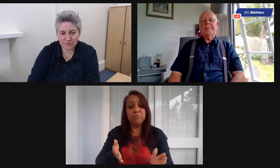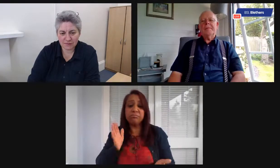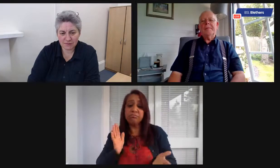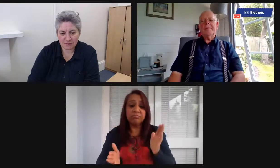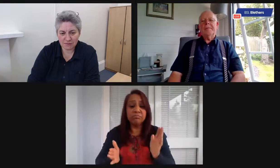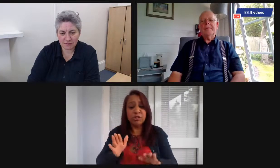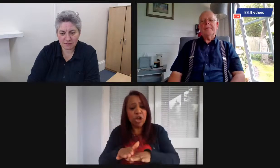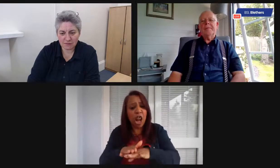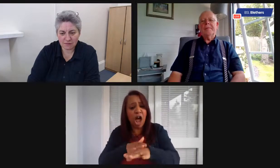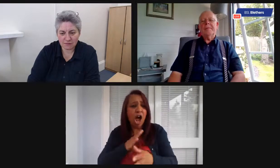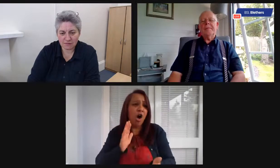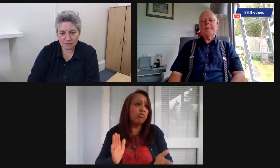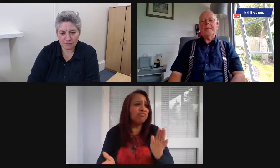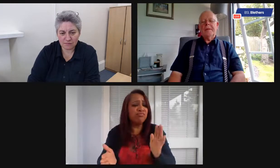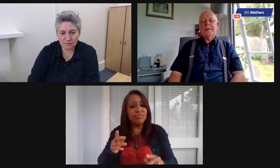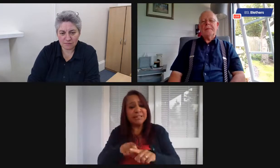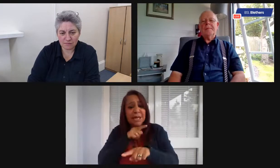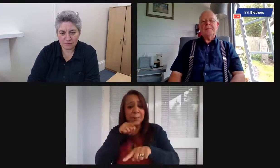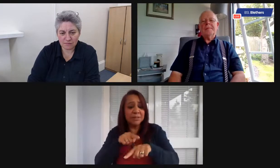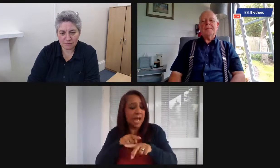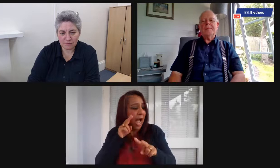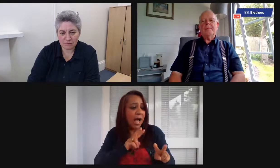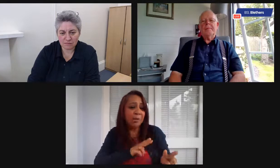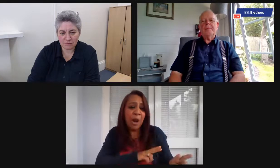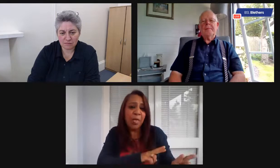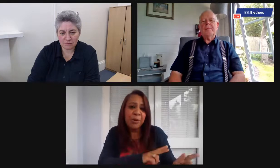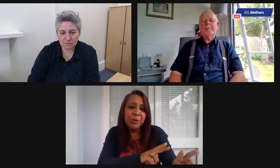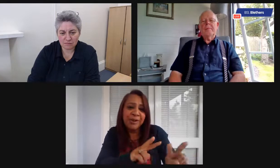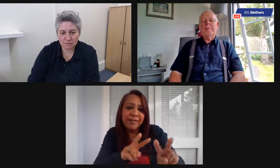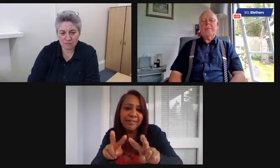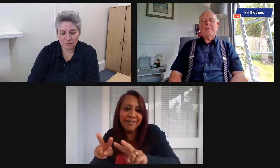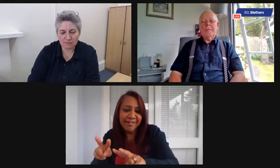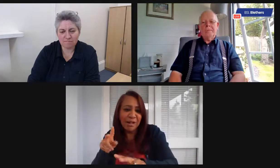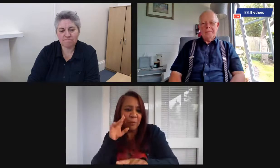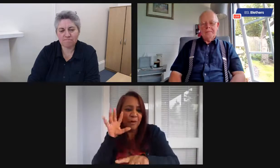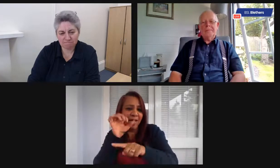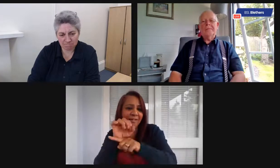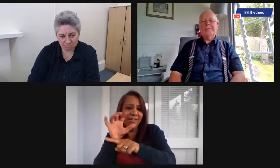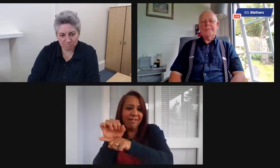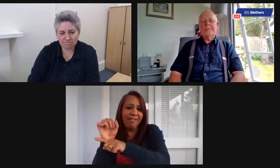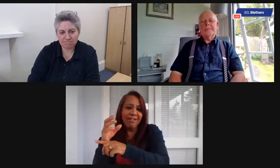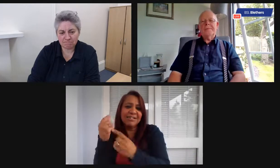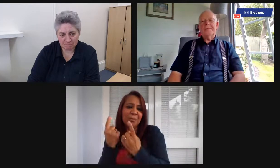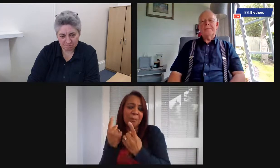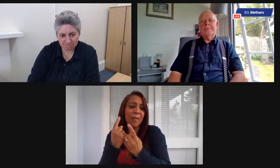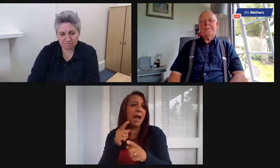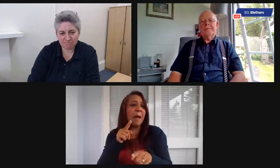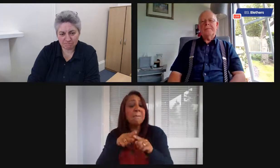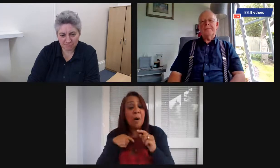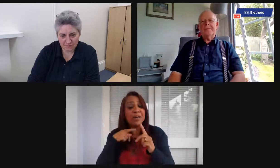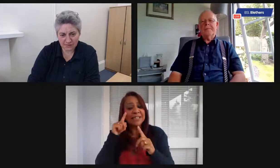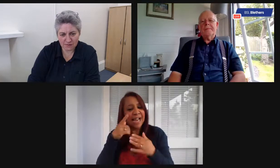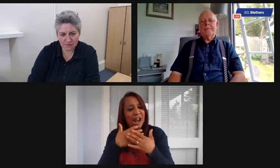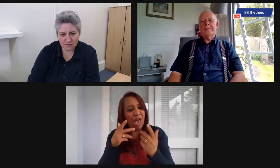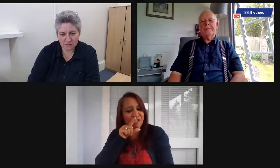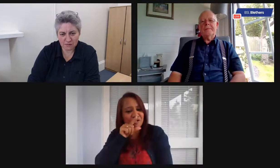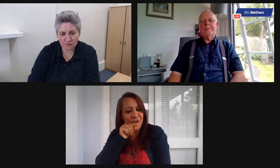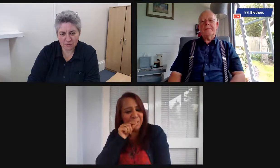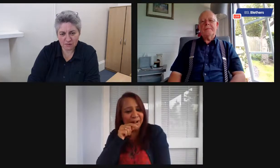the tiny things. I've missed the things that that are there. And so now what I've done is I've sort of tuned my eyes and